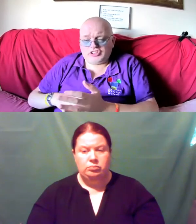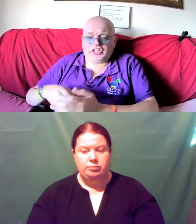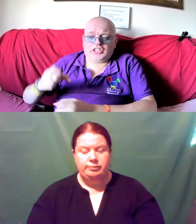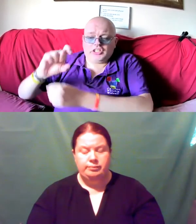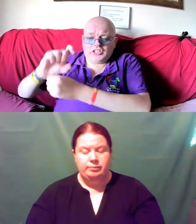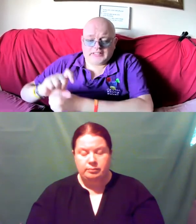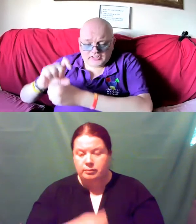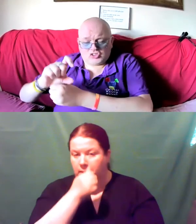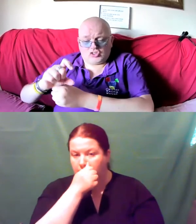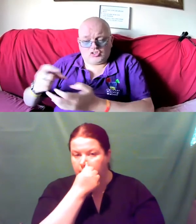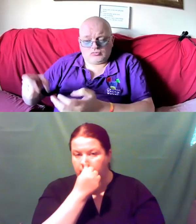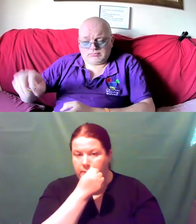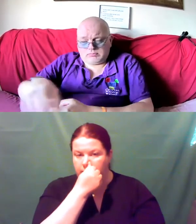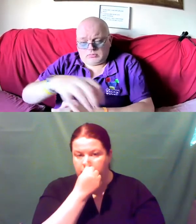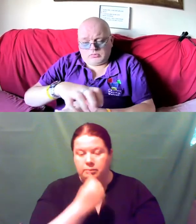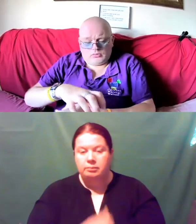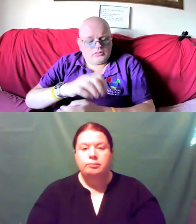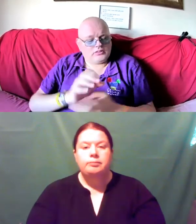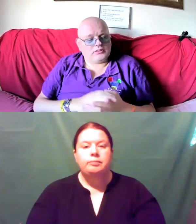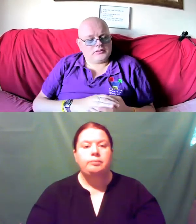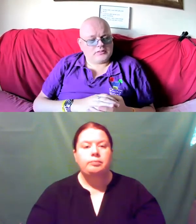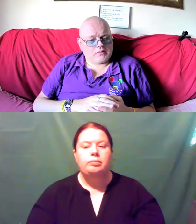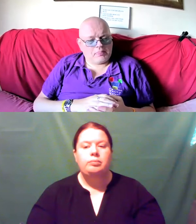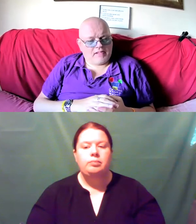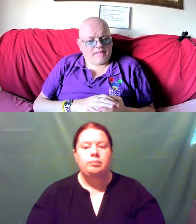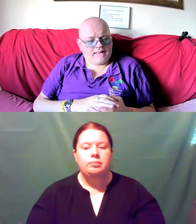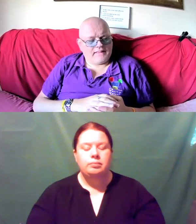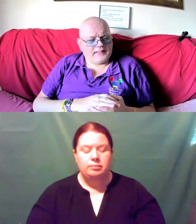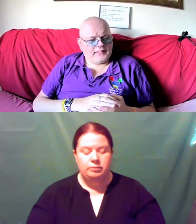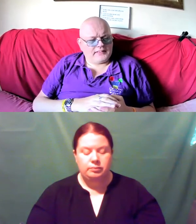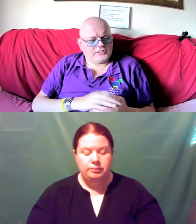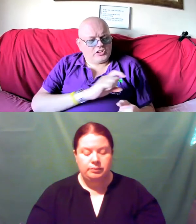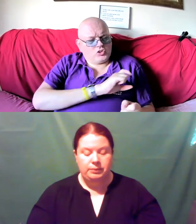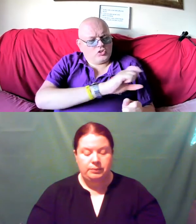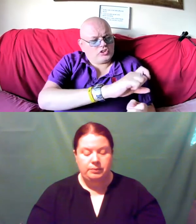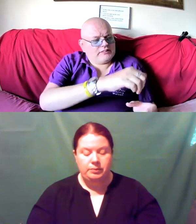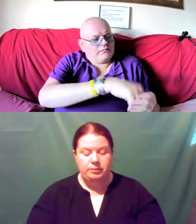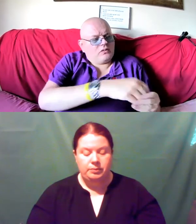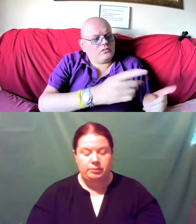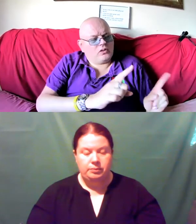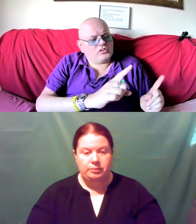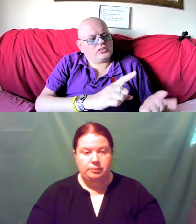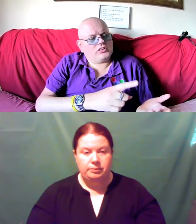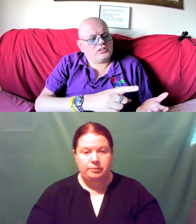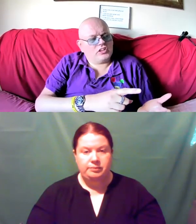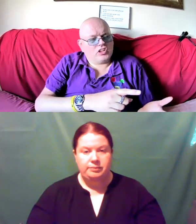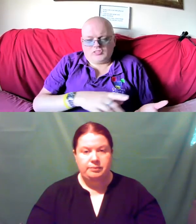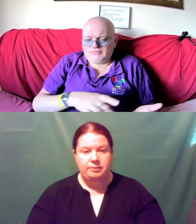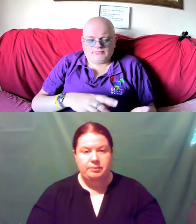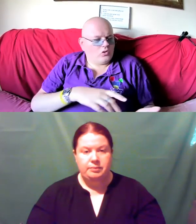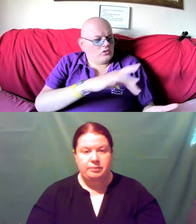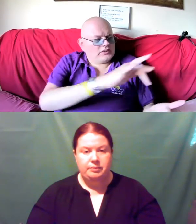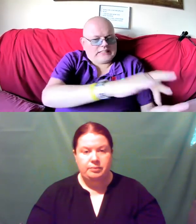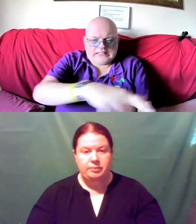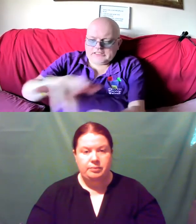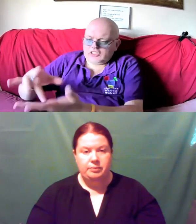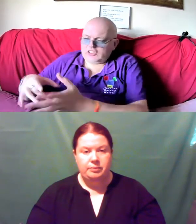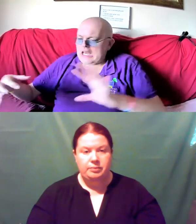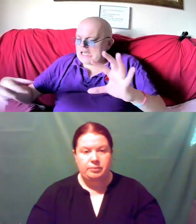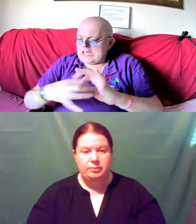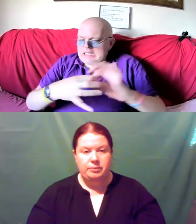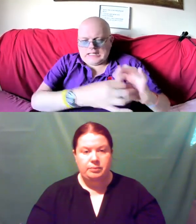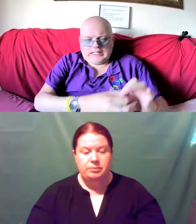And so we had modules that involved, you know, all of the different centres. So a great wealth of expertise.